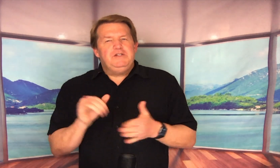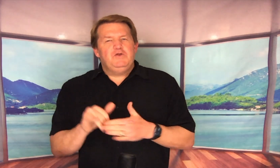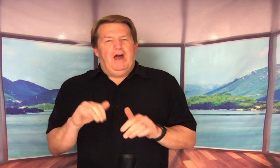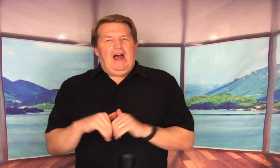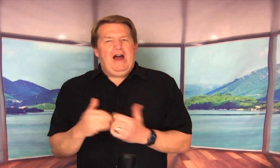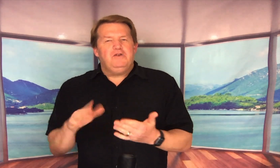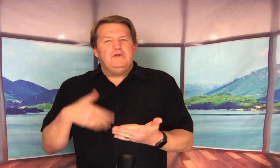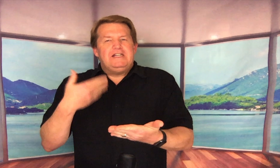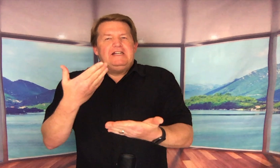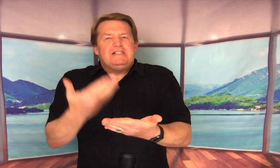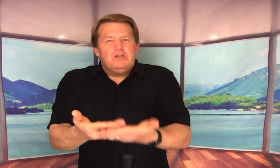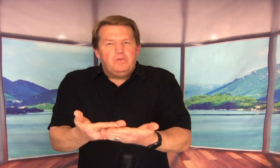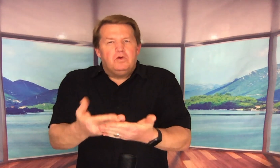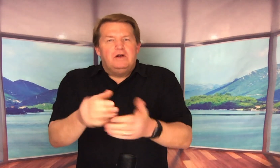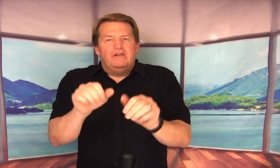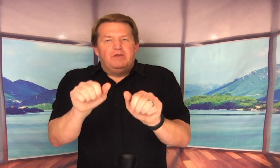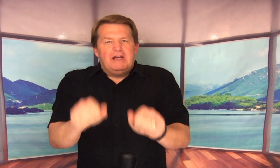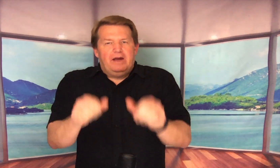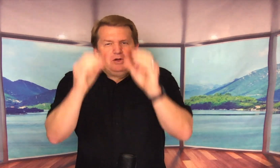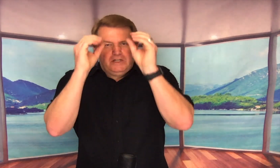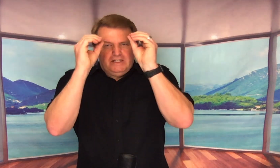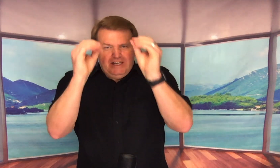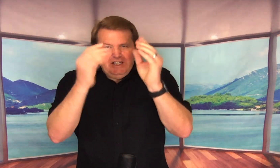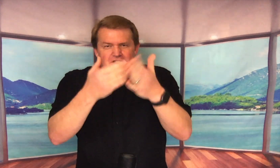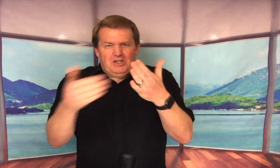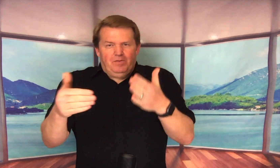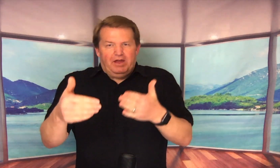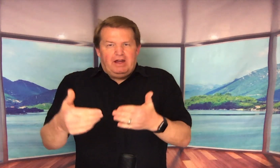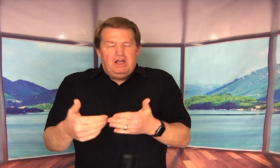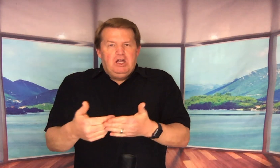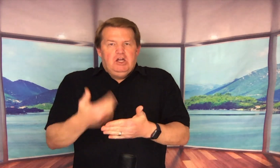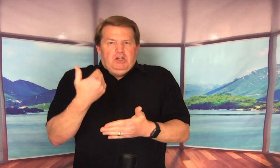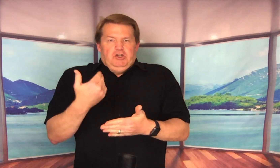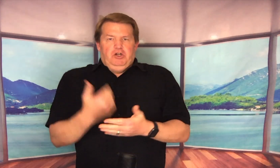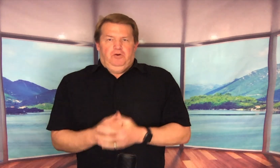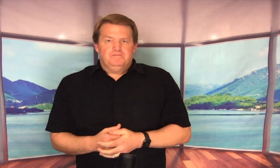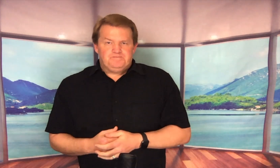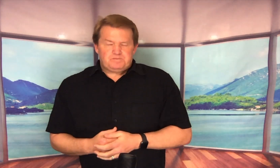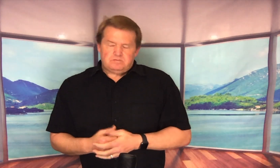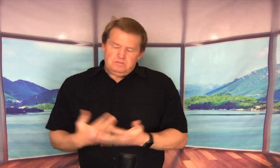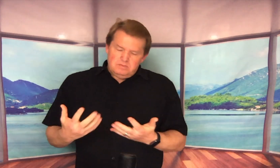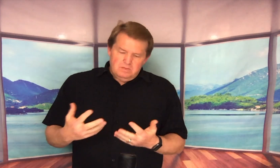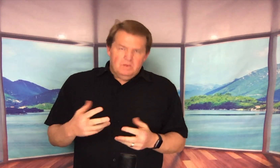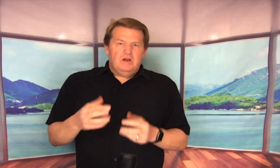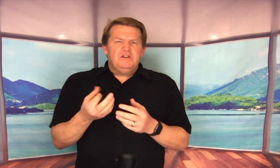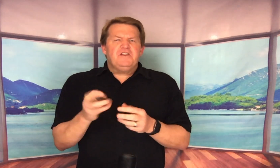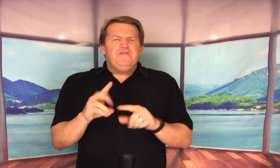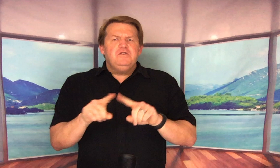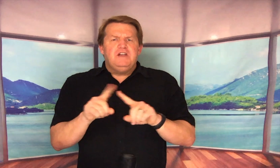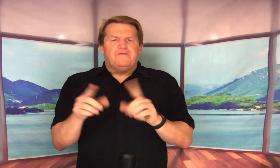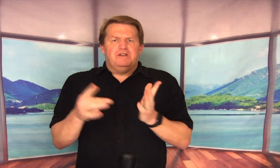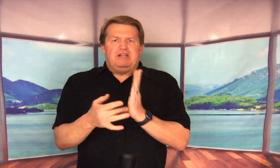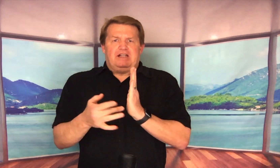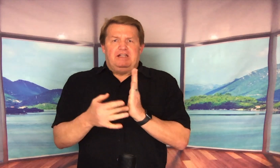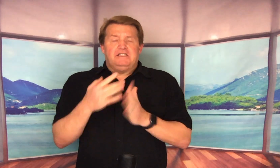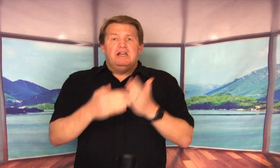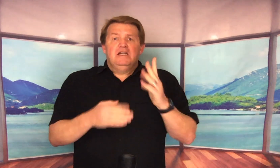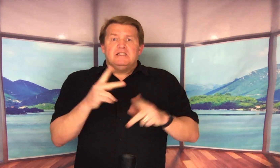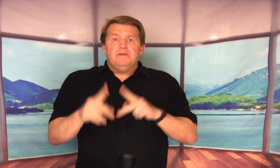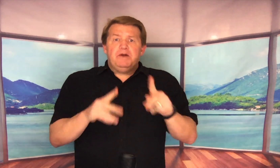that? How do we get to the point of being able to teach something new? There's a few different techniques. Some